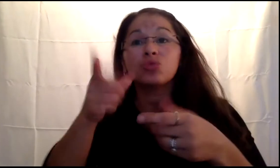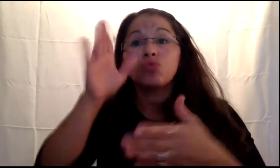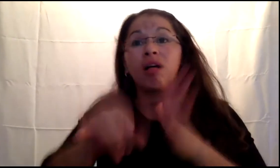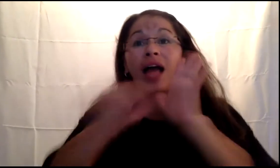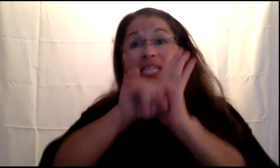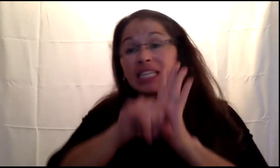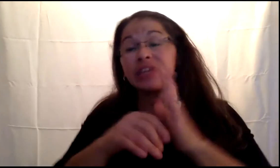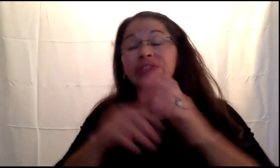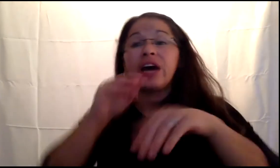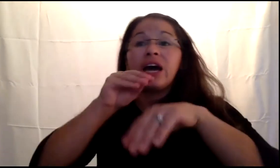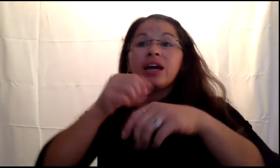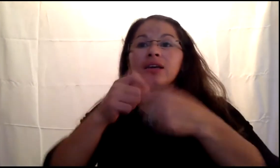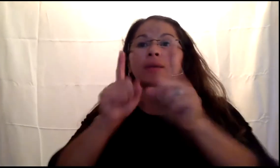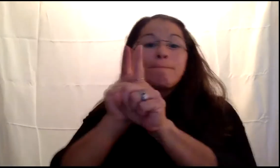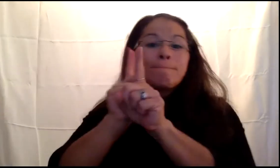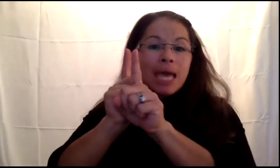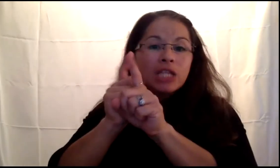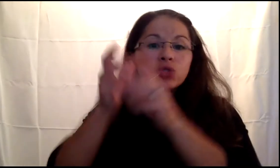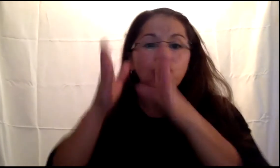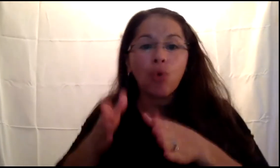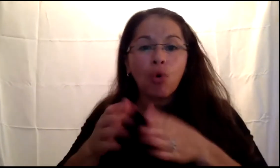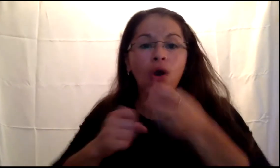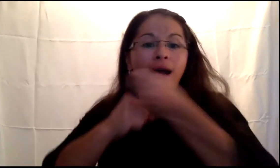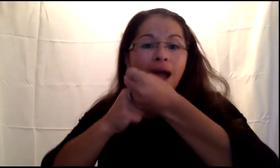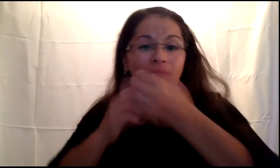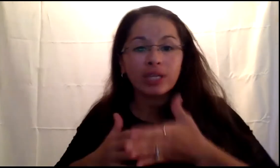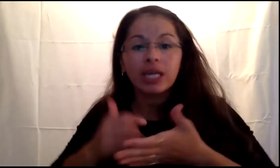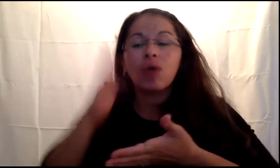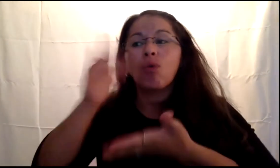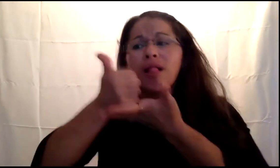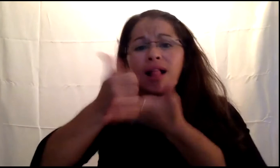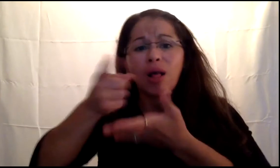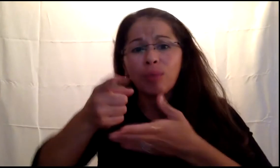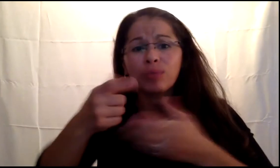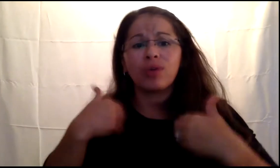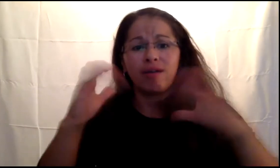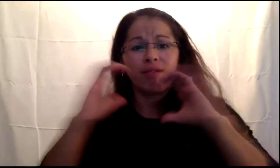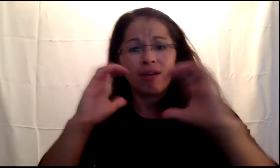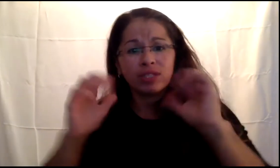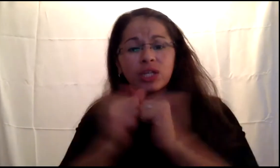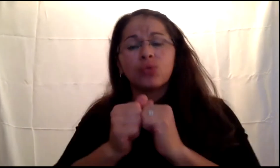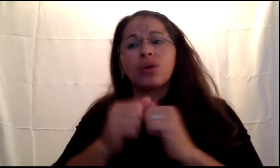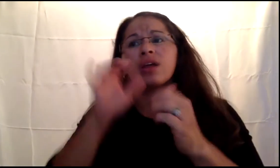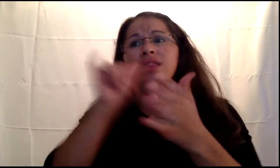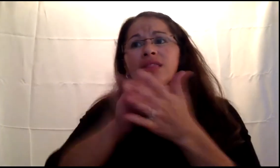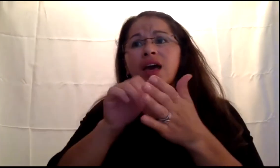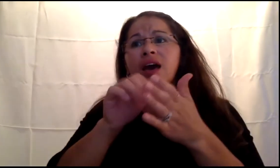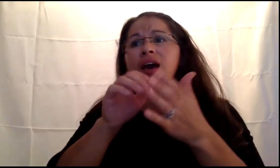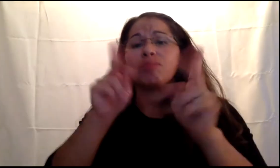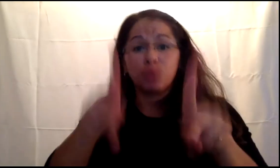or an advocate that can help you have that conversation with that professor or person, but also know that you have the skill set